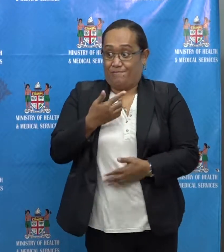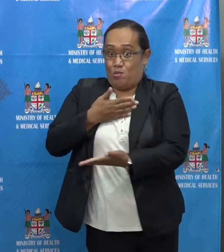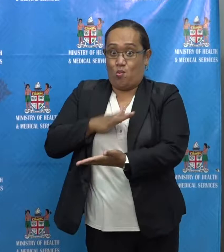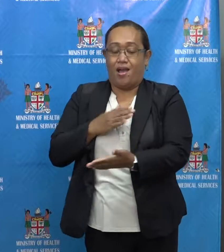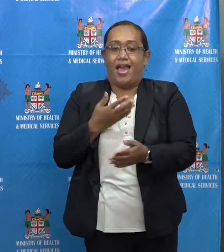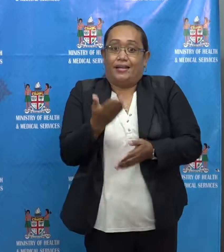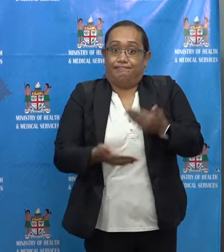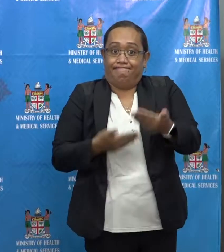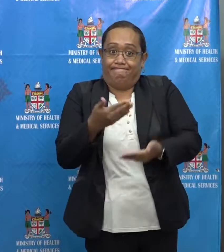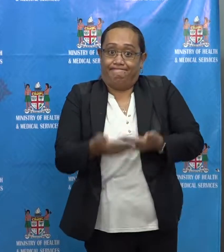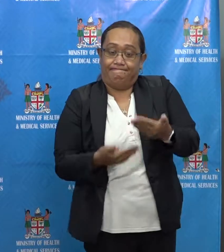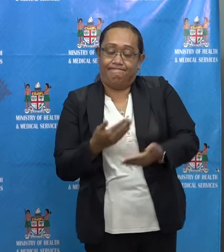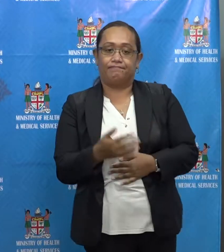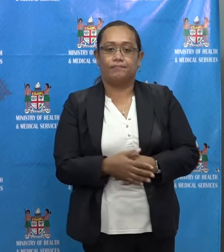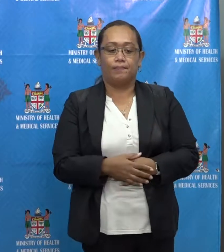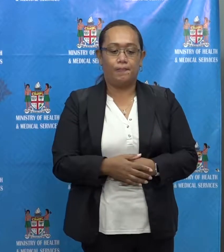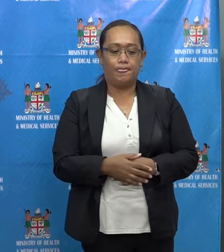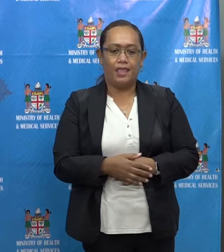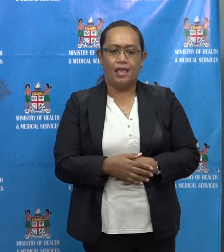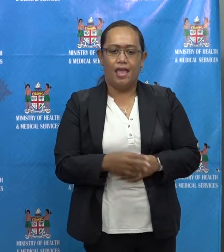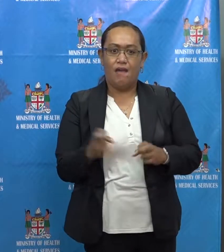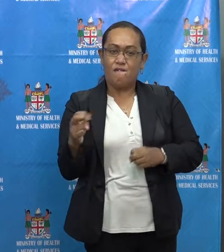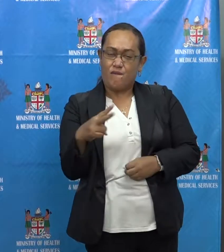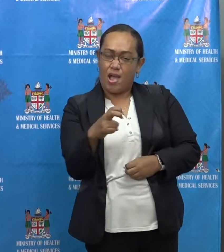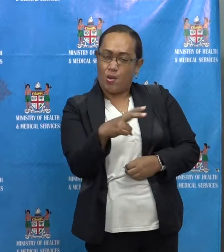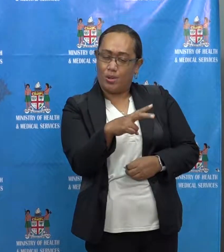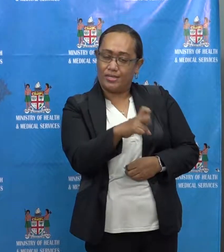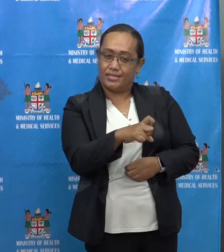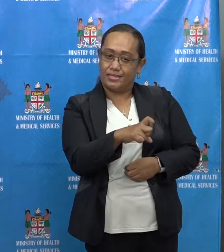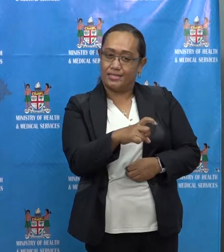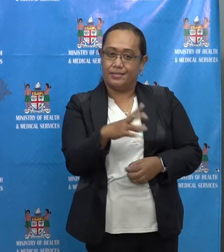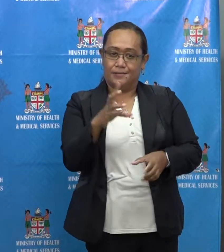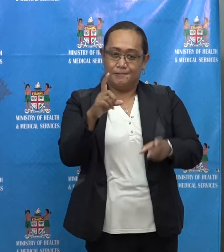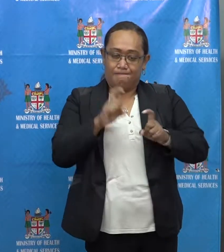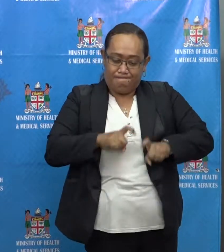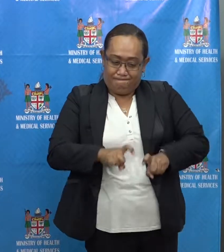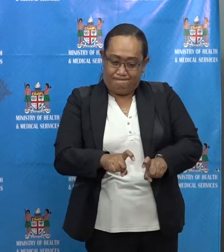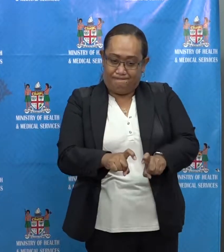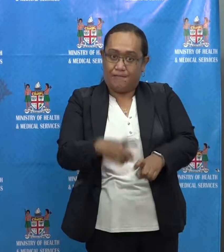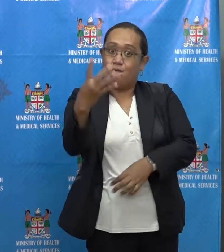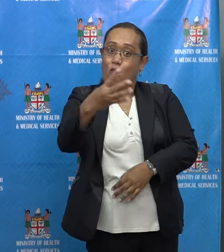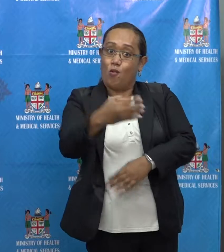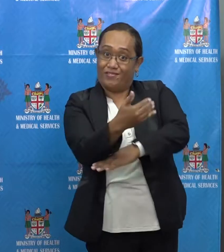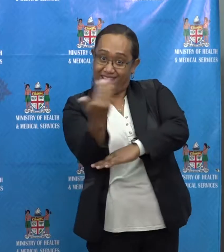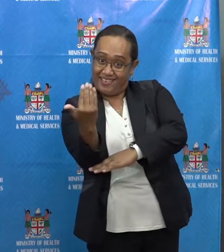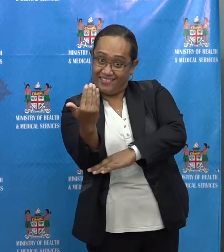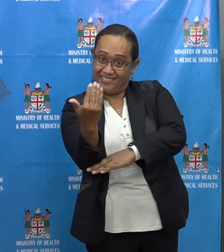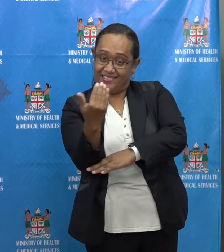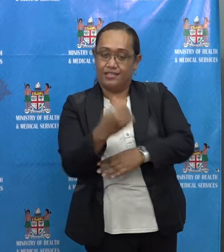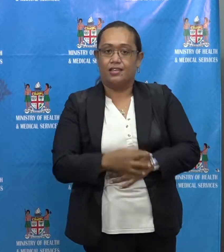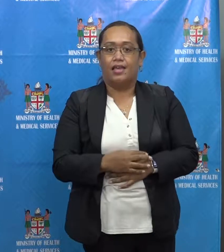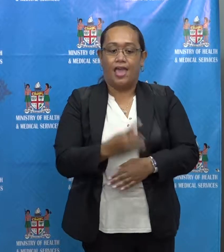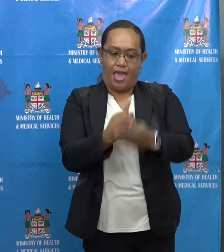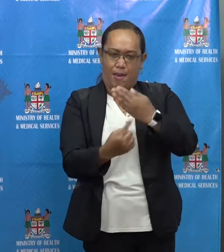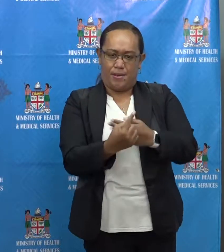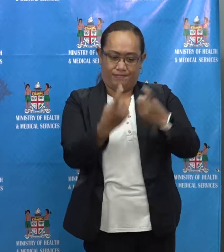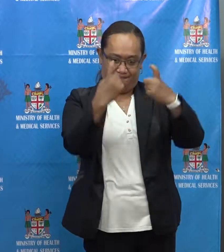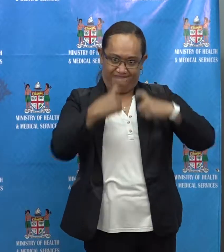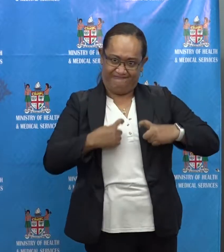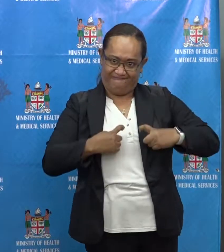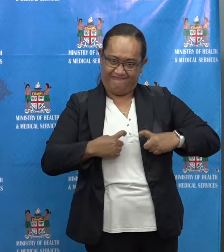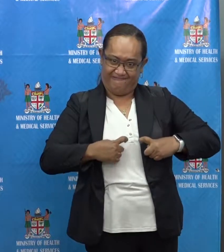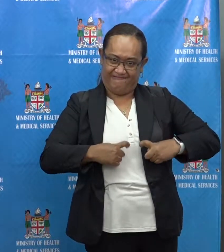We know that this virus has an incubation period of up to 14 days. So the person may take up to 14 days to have